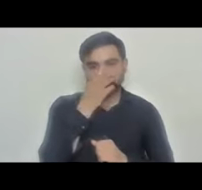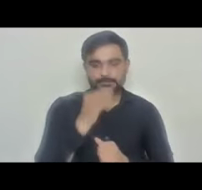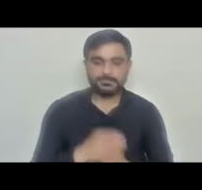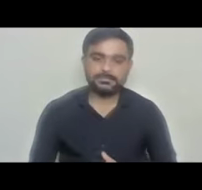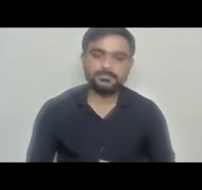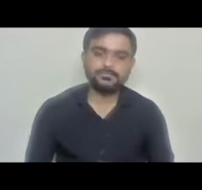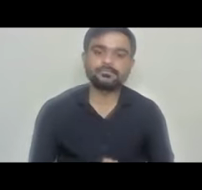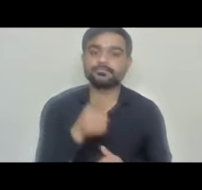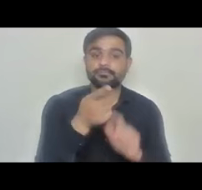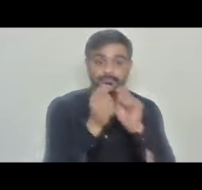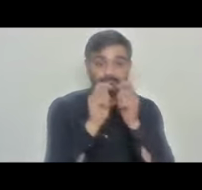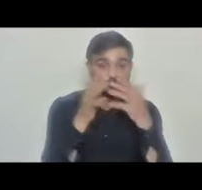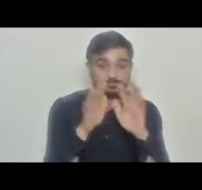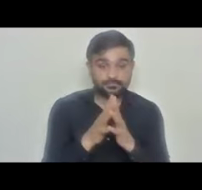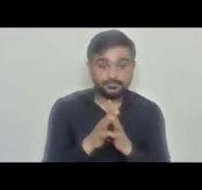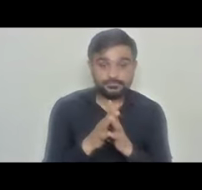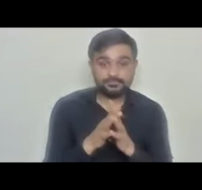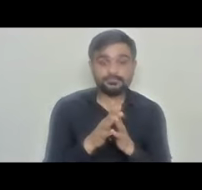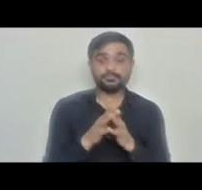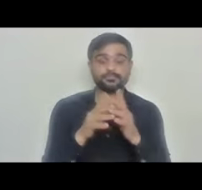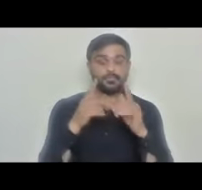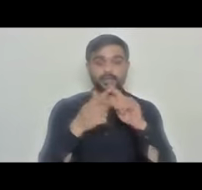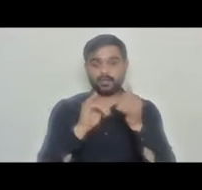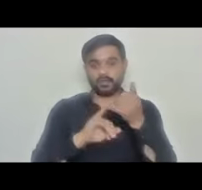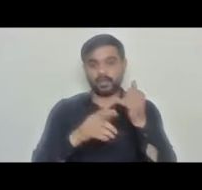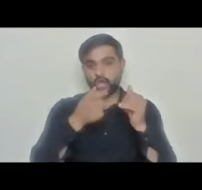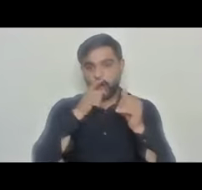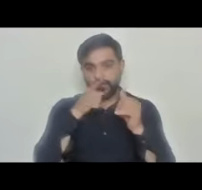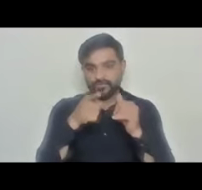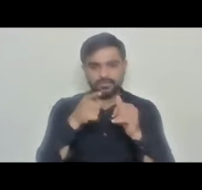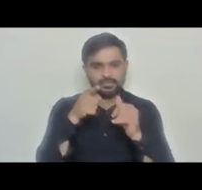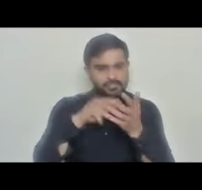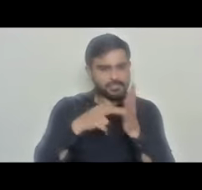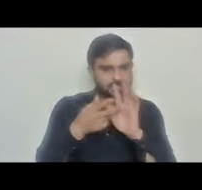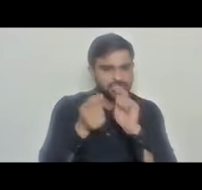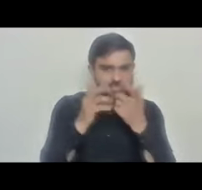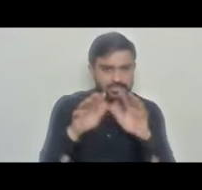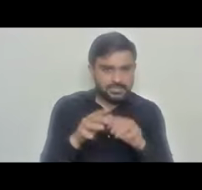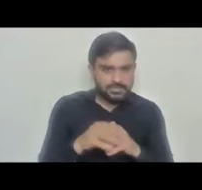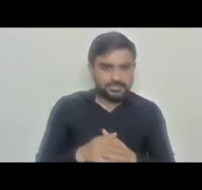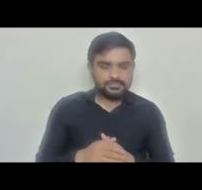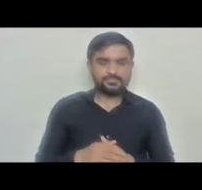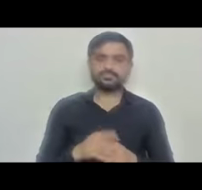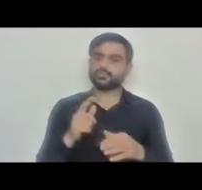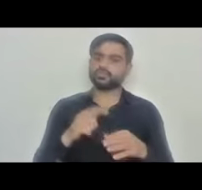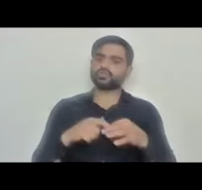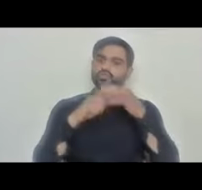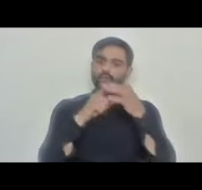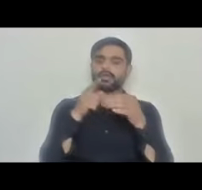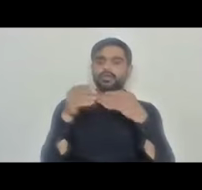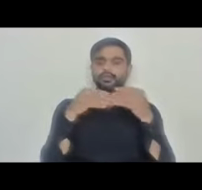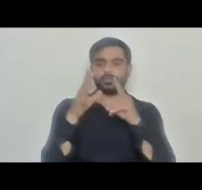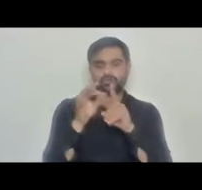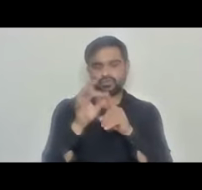there is a change in intake of coffee, then does it change the quality of sleep? That